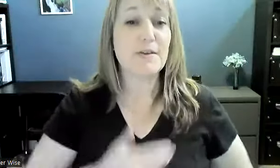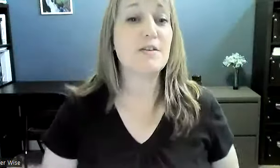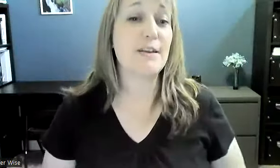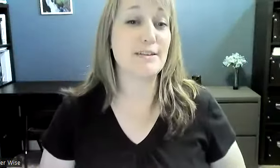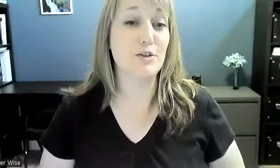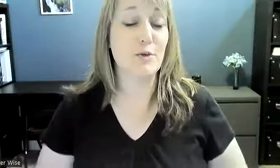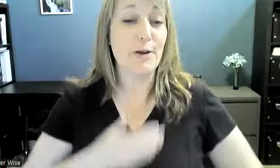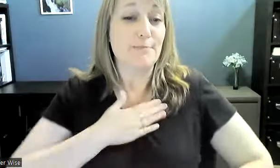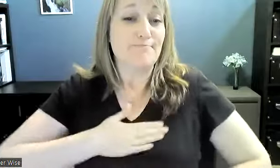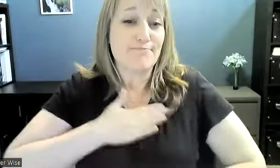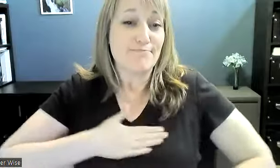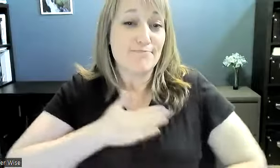So that's enjoy.